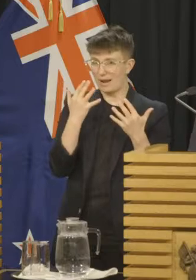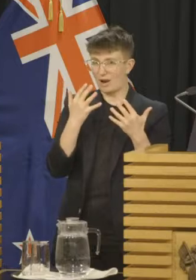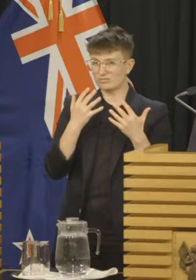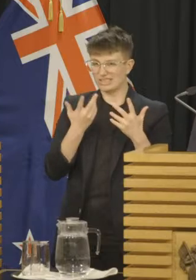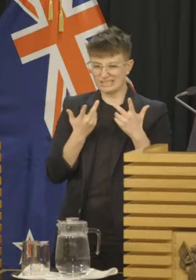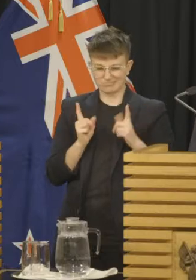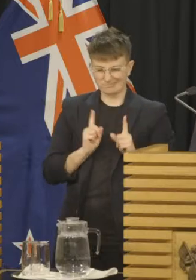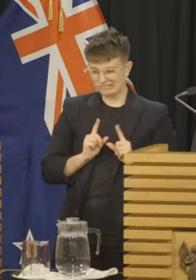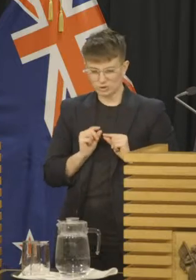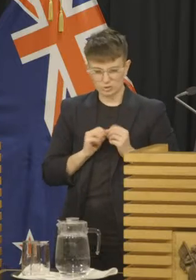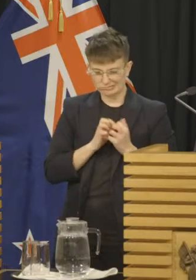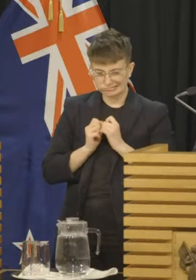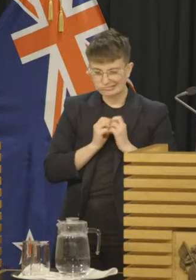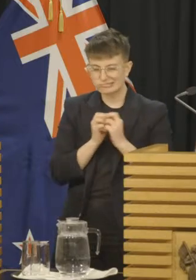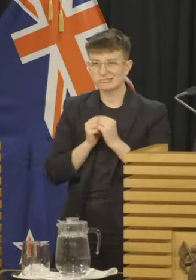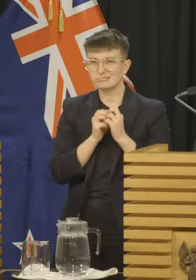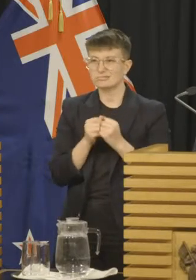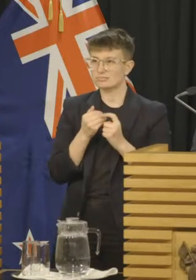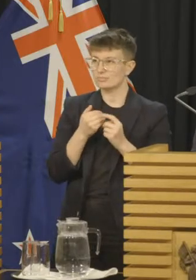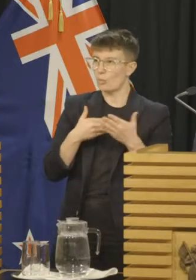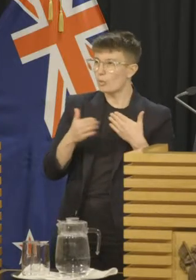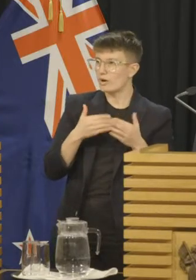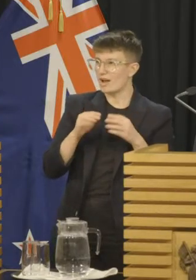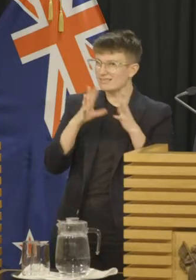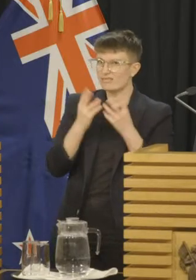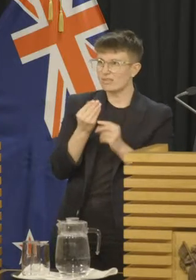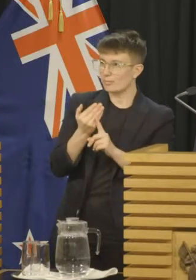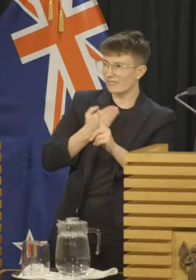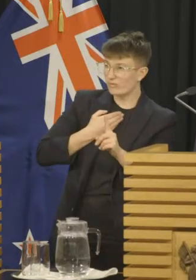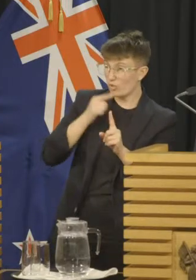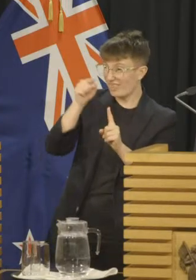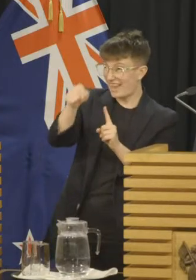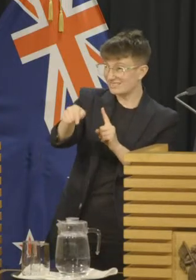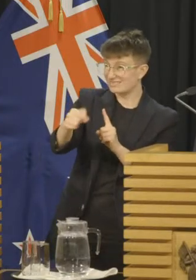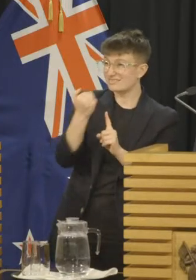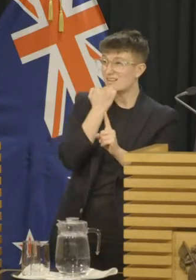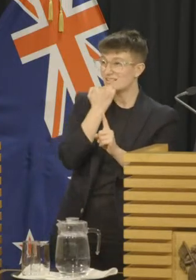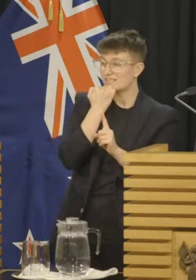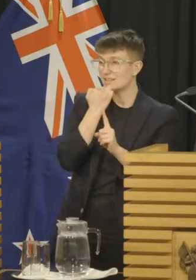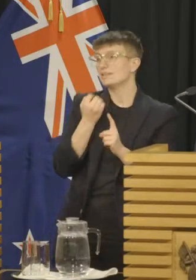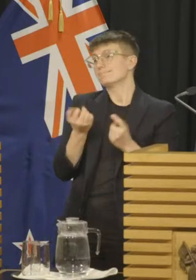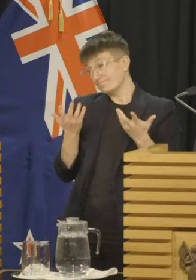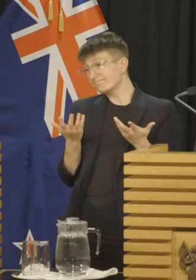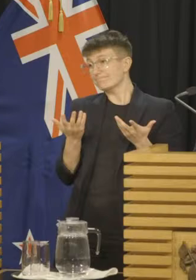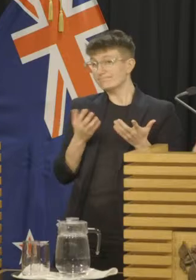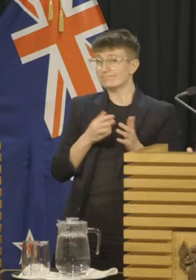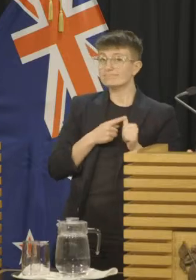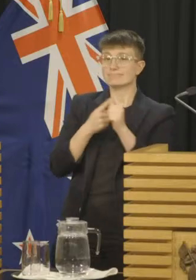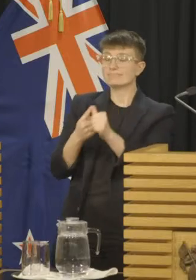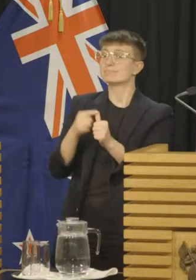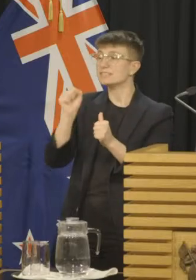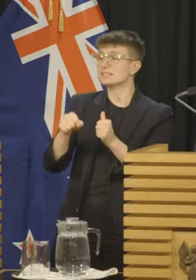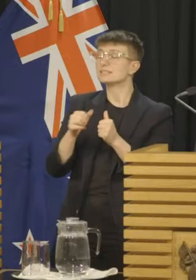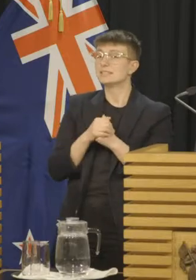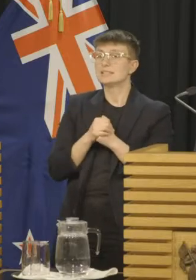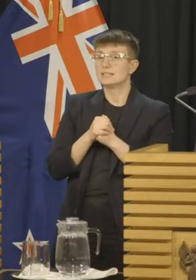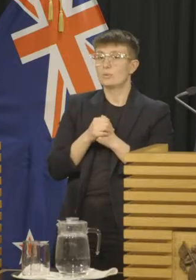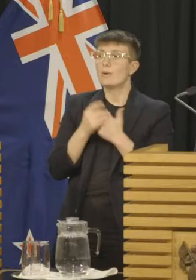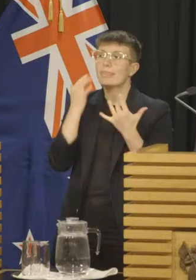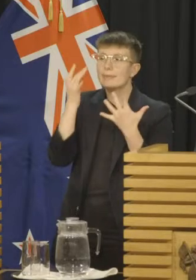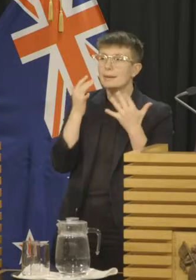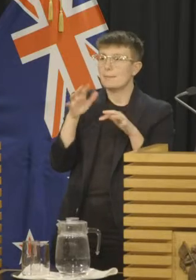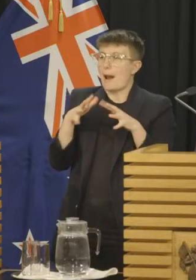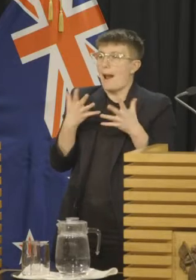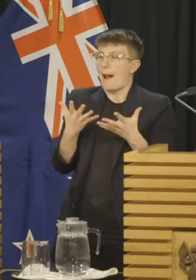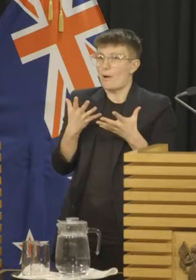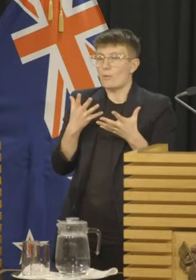largely is logistics. We, of course, will be looking at how we can bring in low-risk cohorts of international